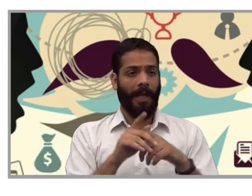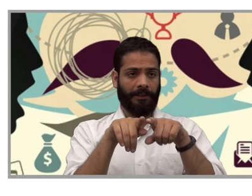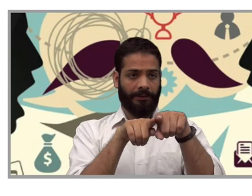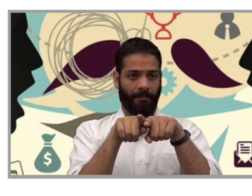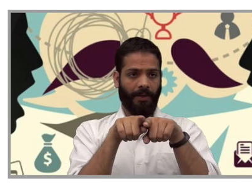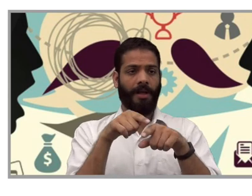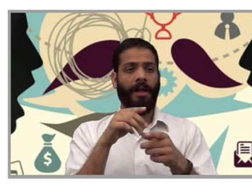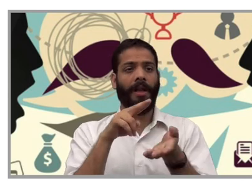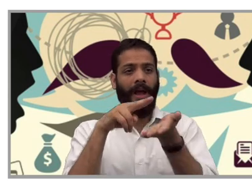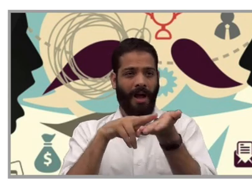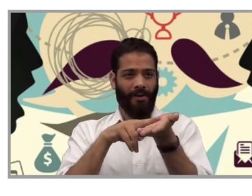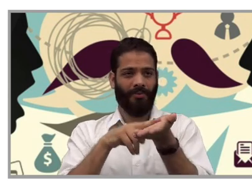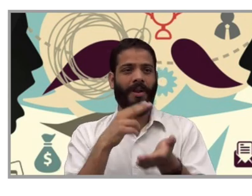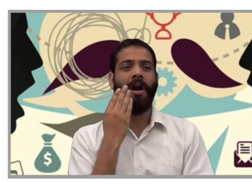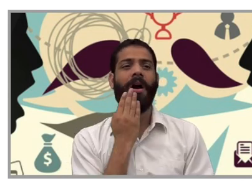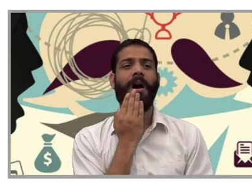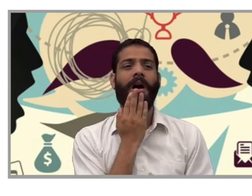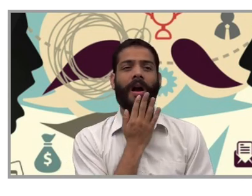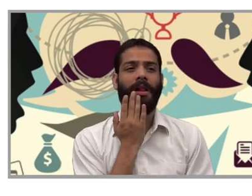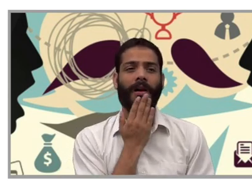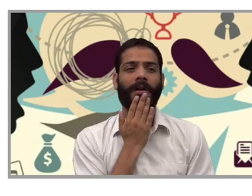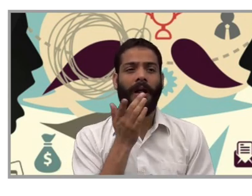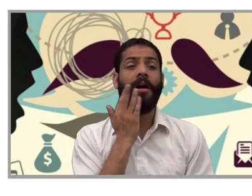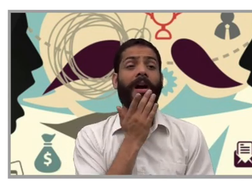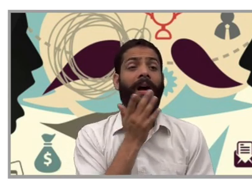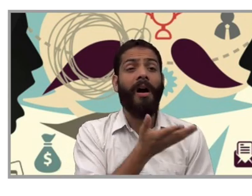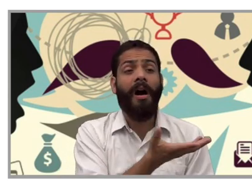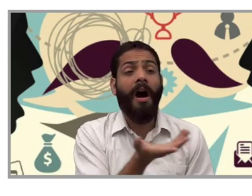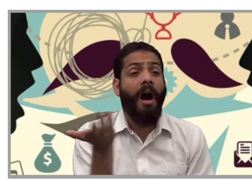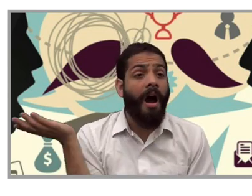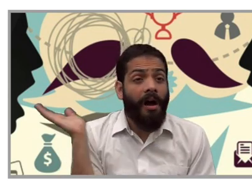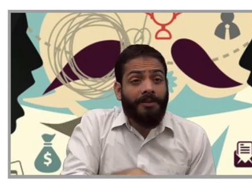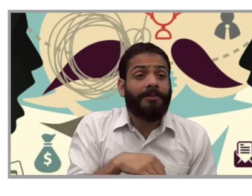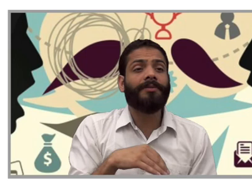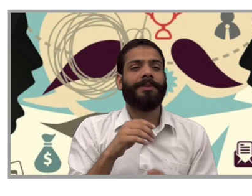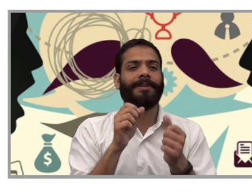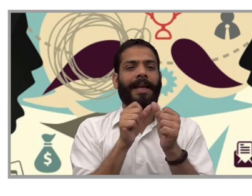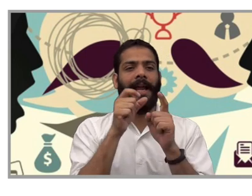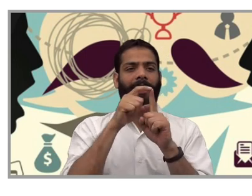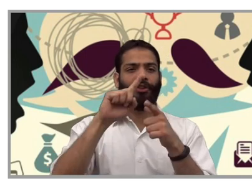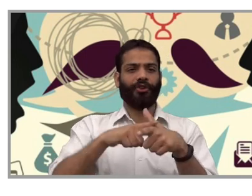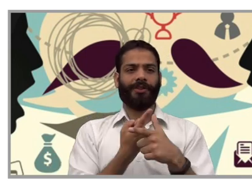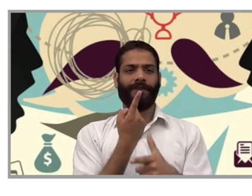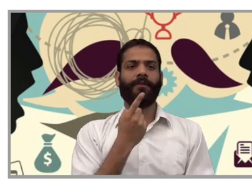from the verb clean with the change in the size of the path movement of the verb.